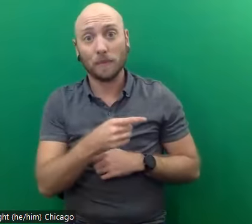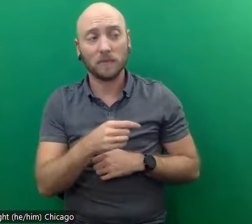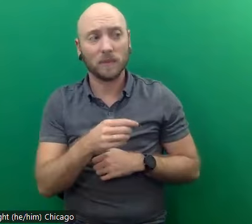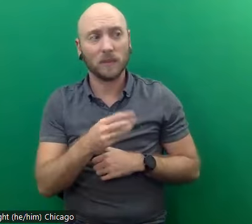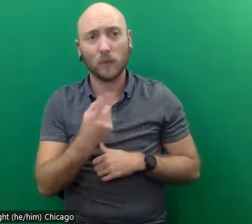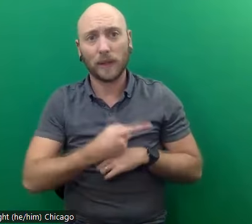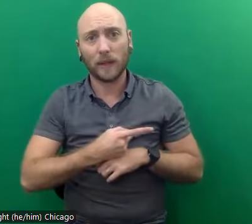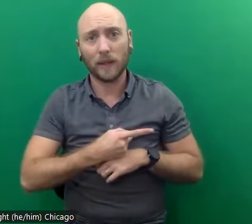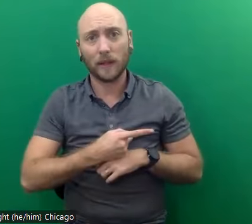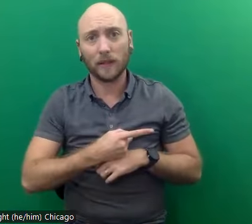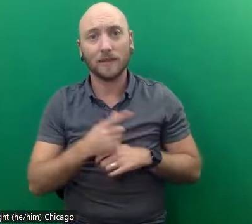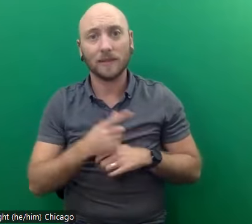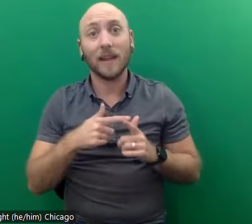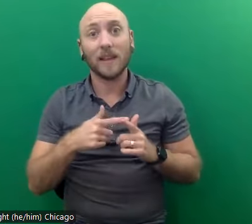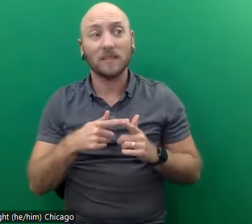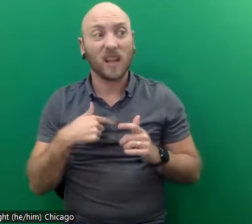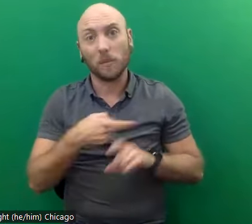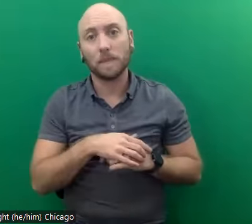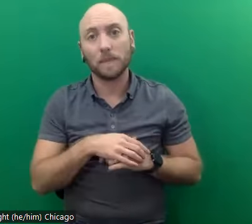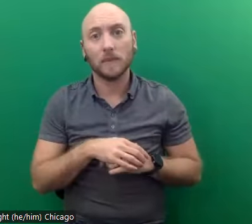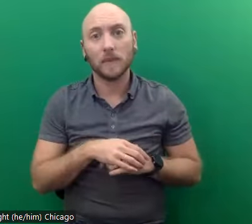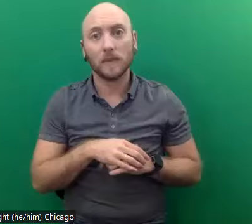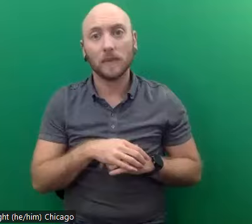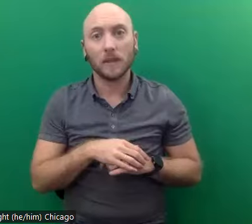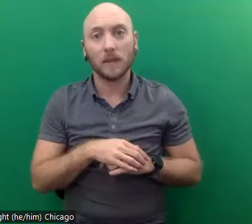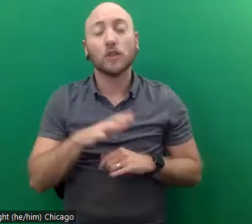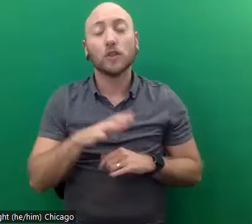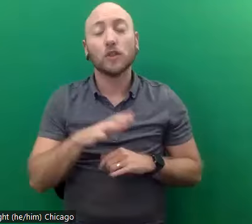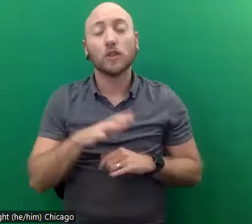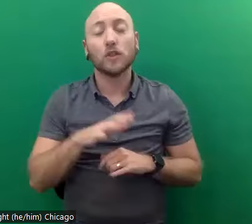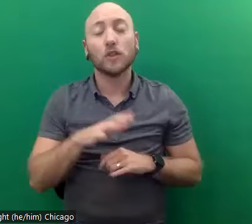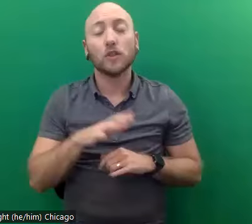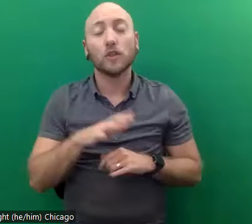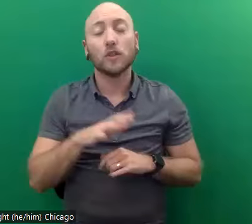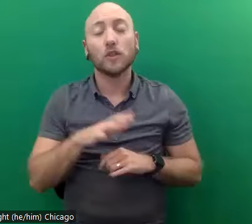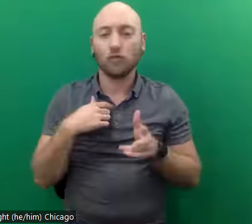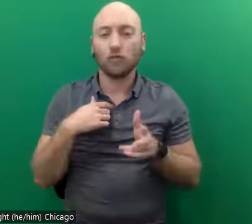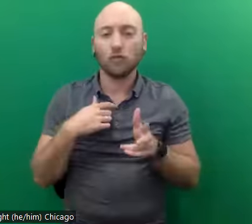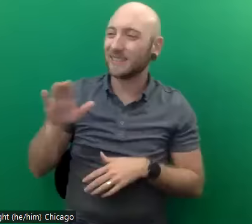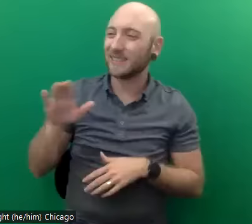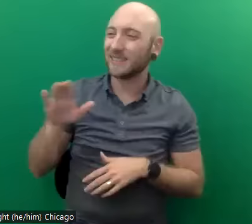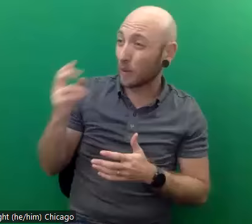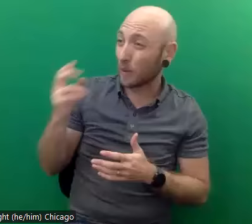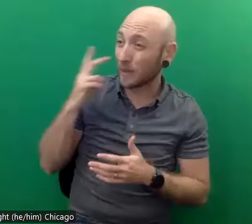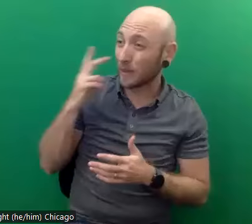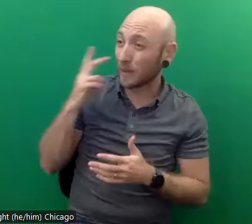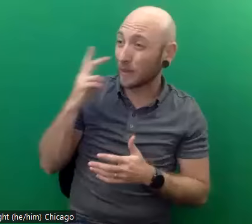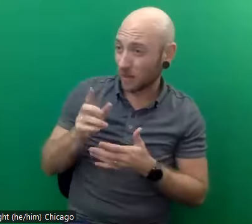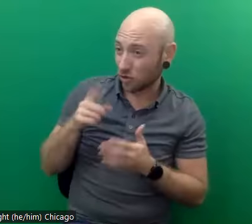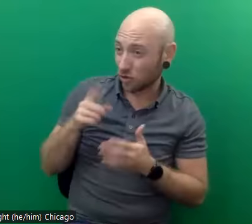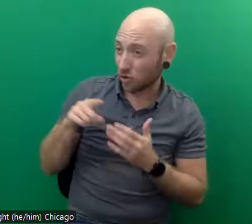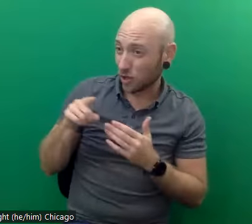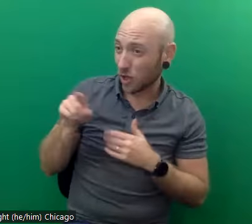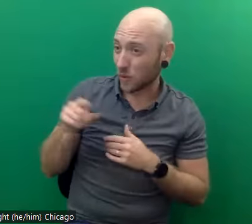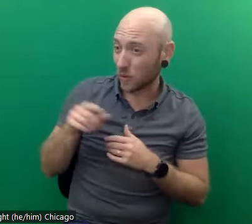yeah, he's like, you know, I just wanted to see if you're okay and check on you if there's anything you need. And I didn't know what to tell him, but I